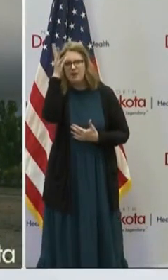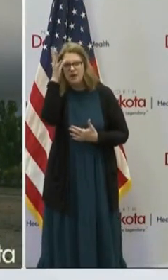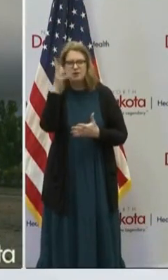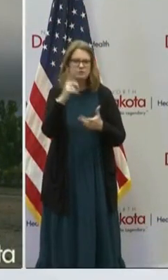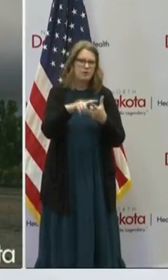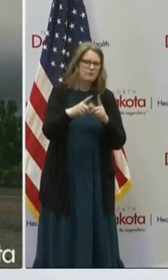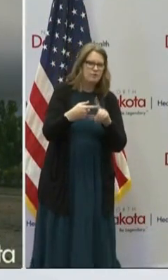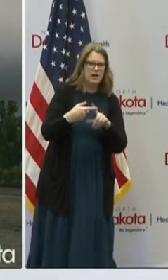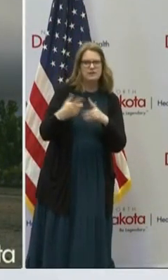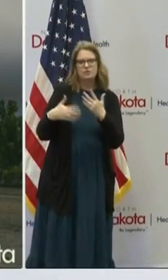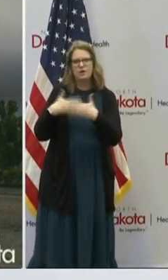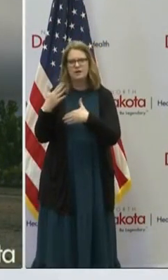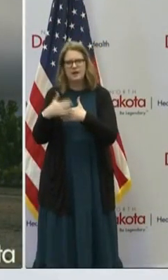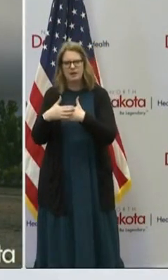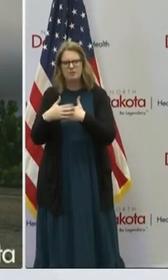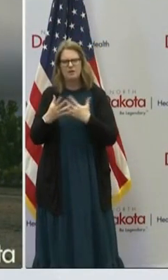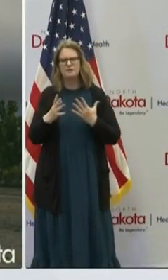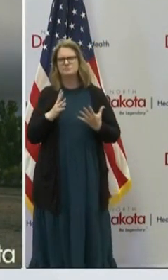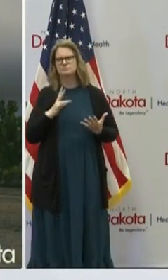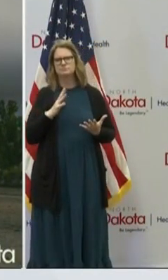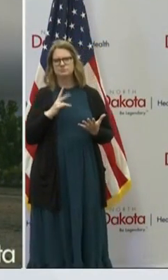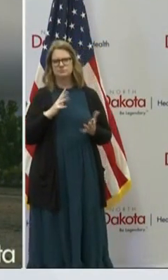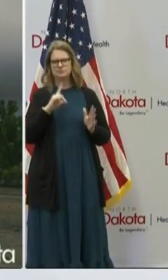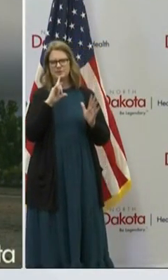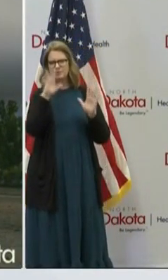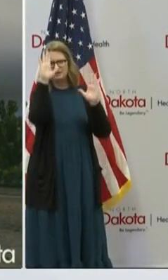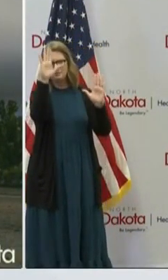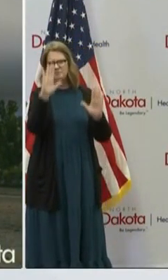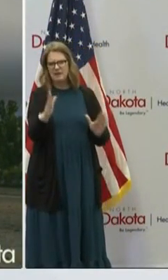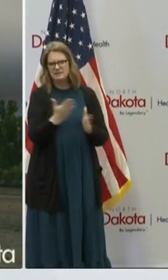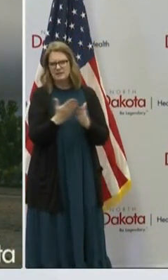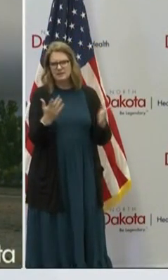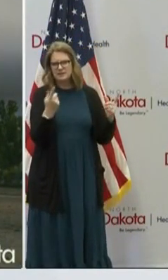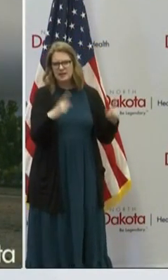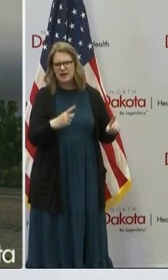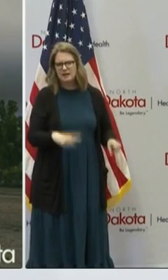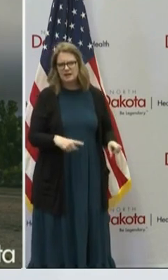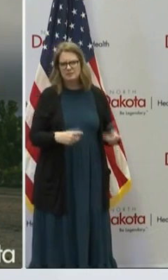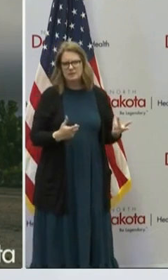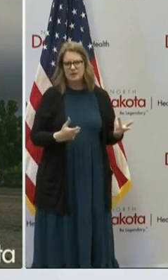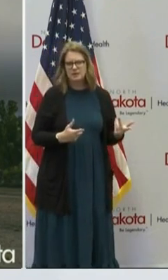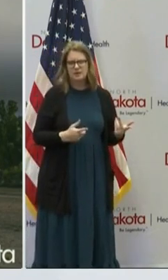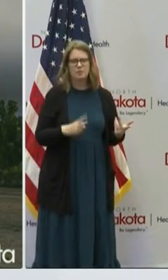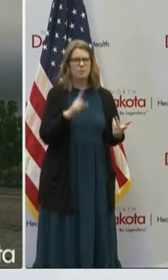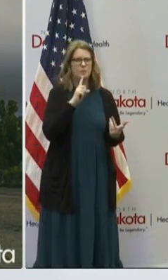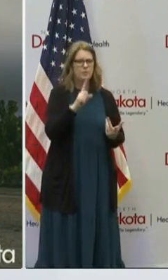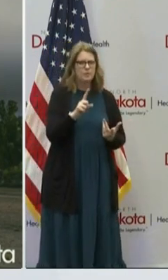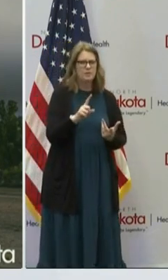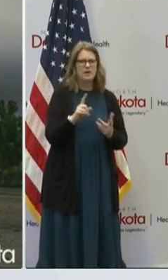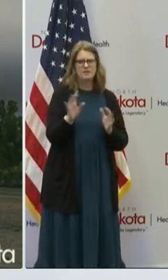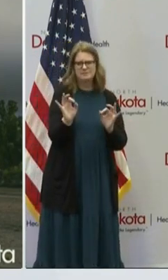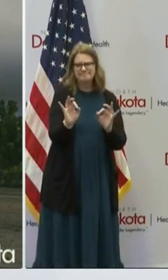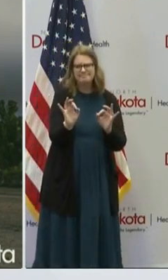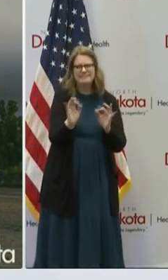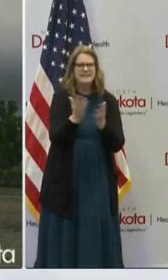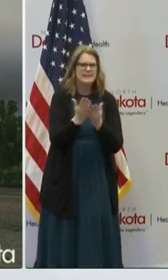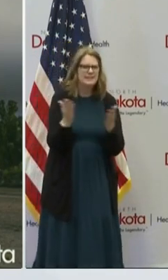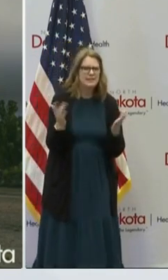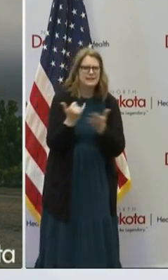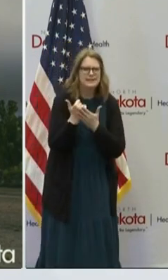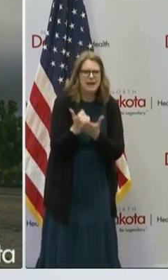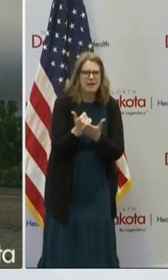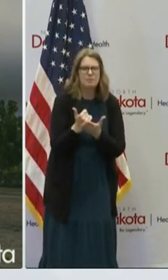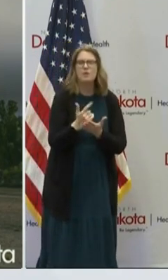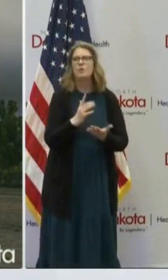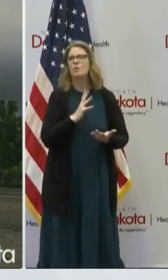a neighbor, there's been just amazing things happening. And we should never take for granted all those little things that people have done to help